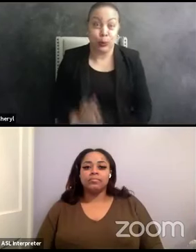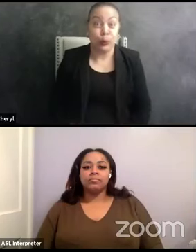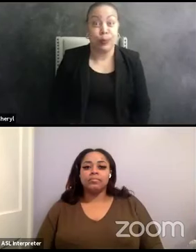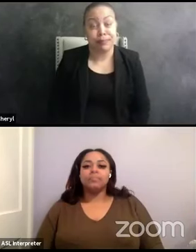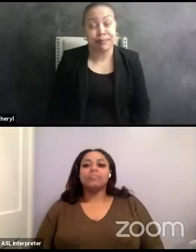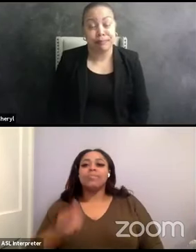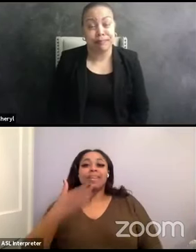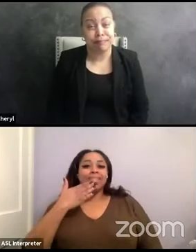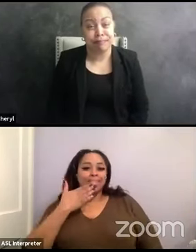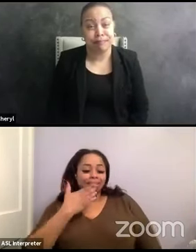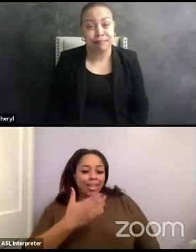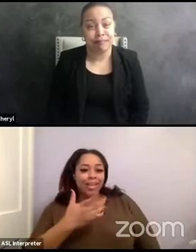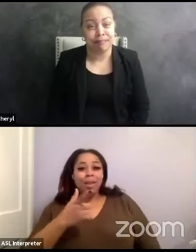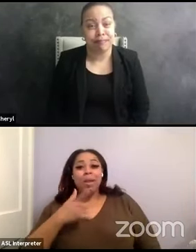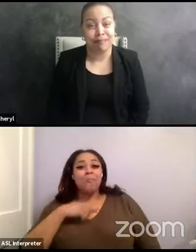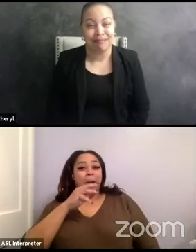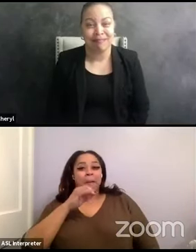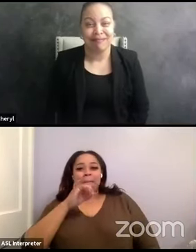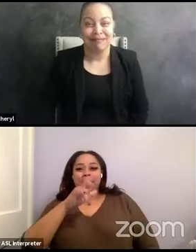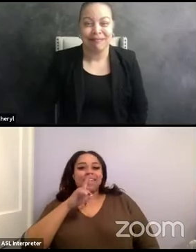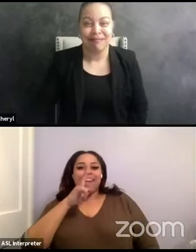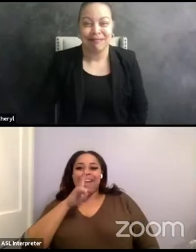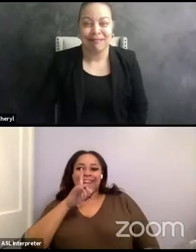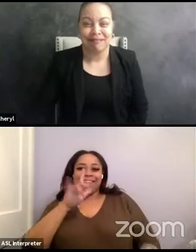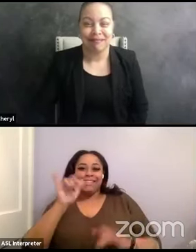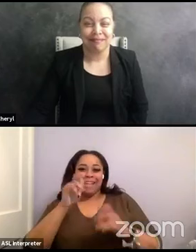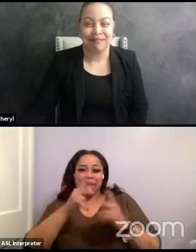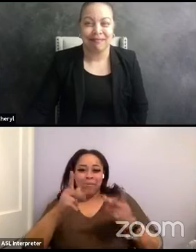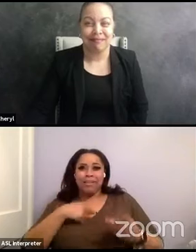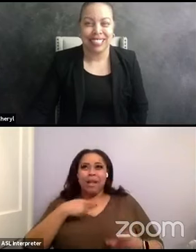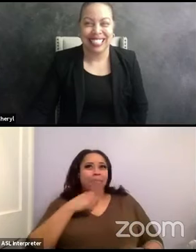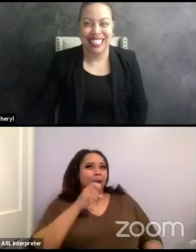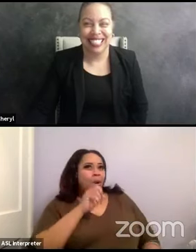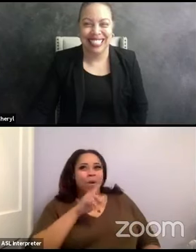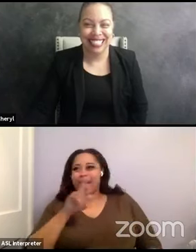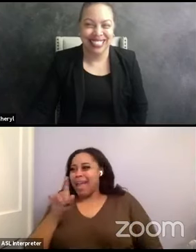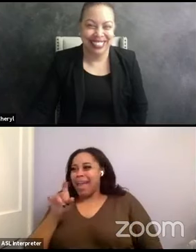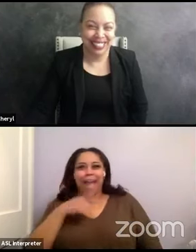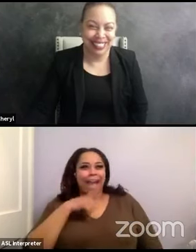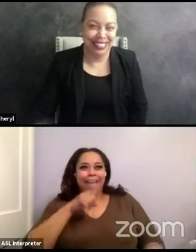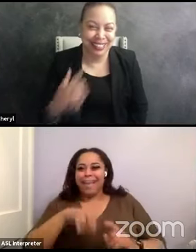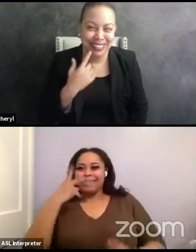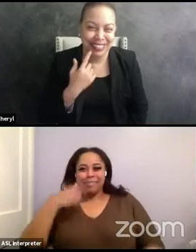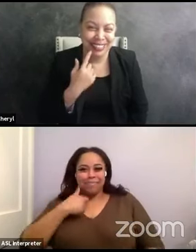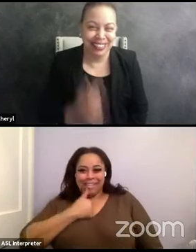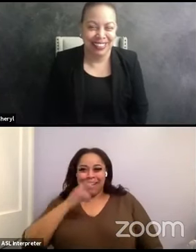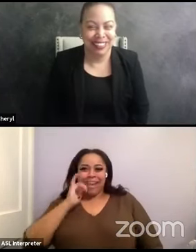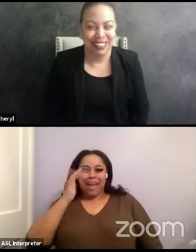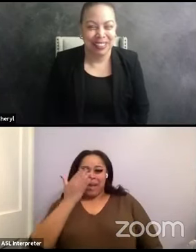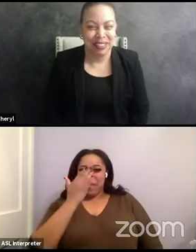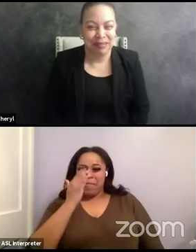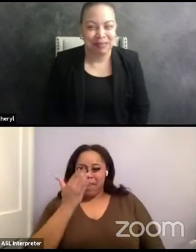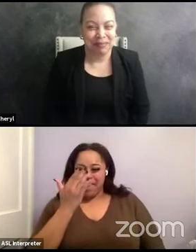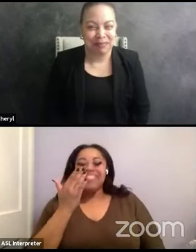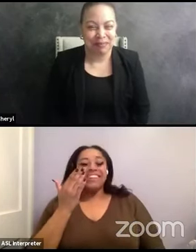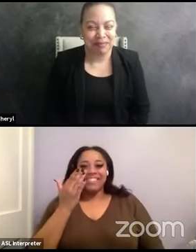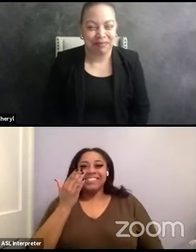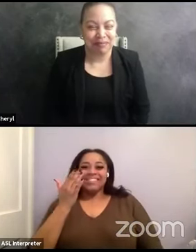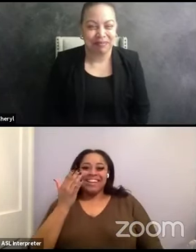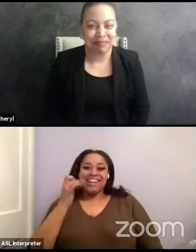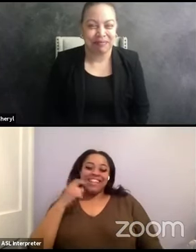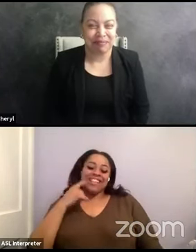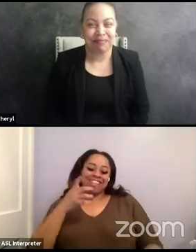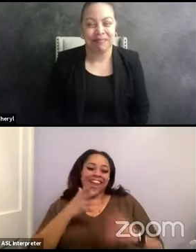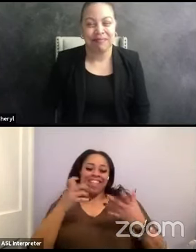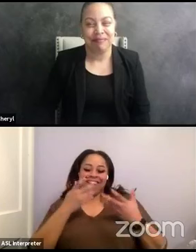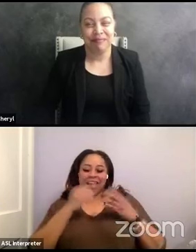Thank you. My microphone isn't in its usual place, so I'm like, okay, I can't see myself. It's a mirror, which is a metaphor for a lot of things in